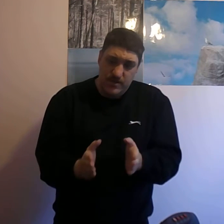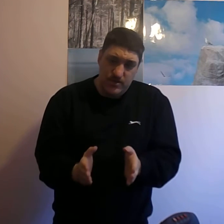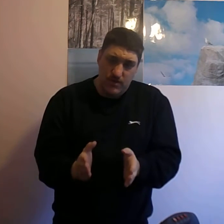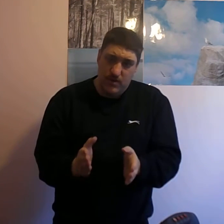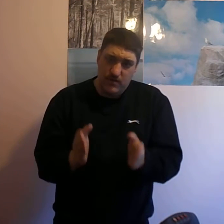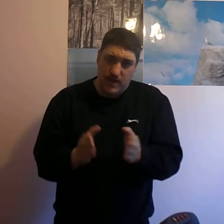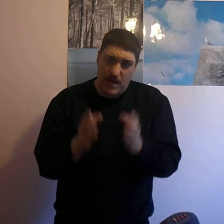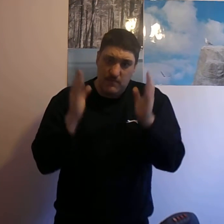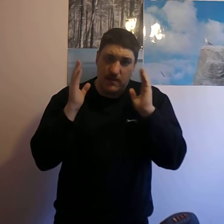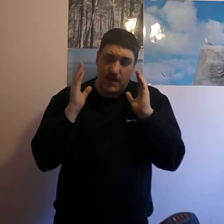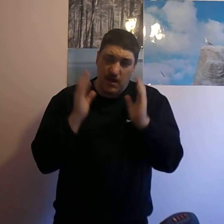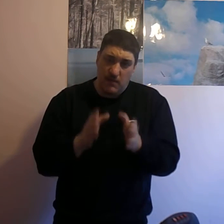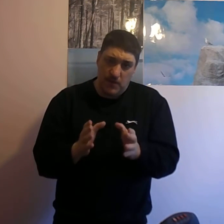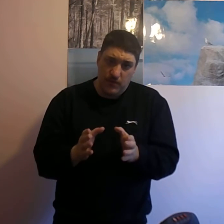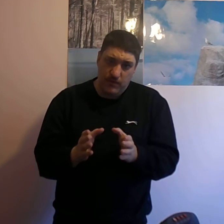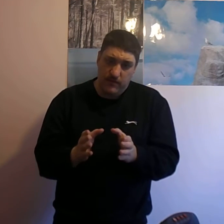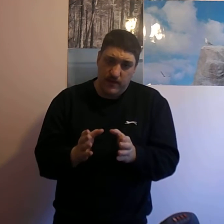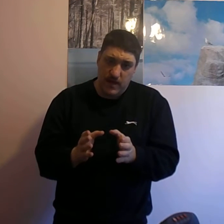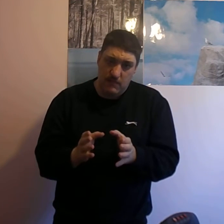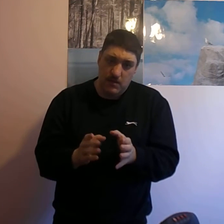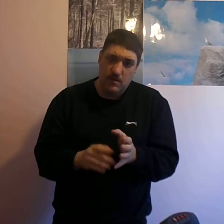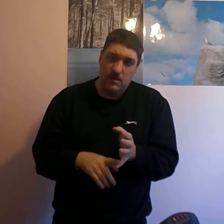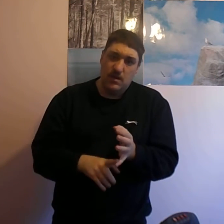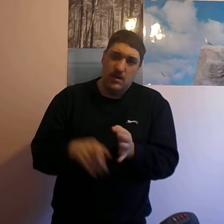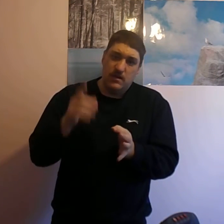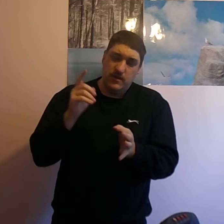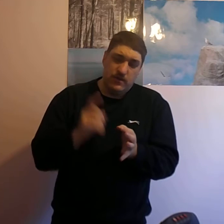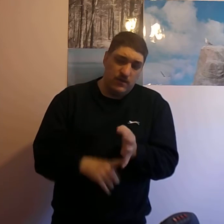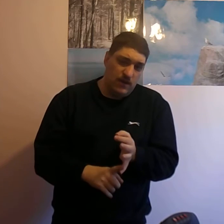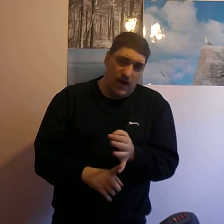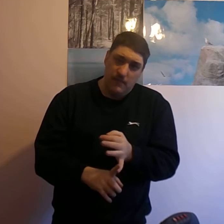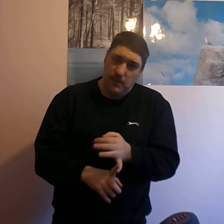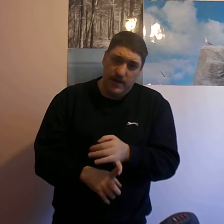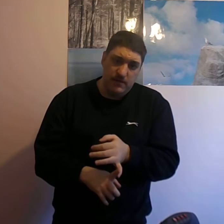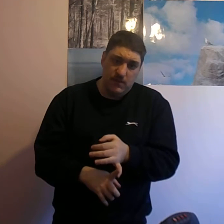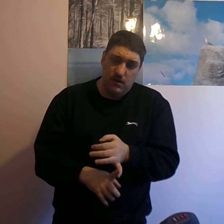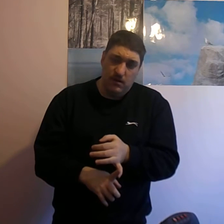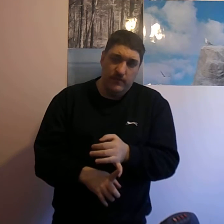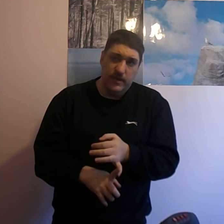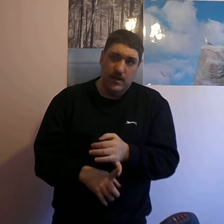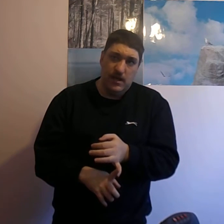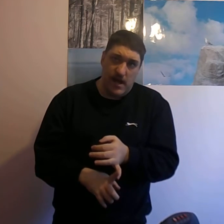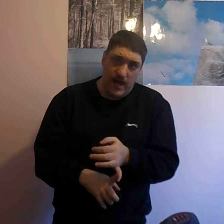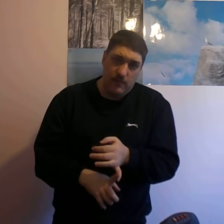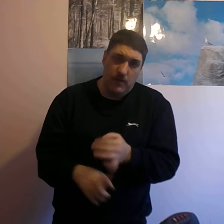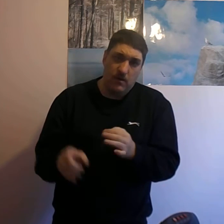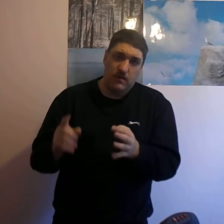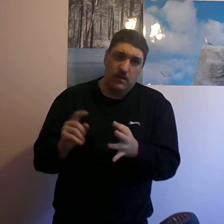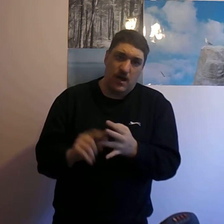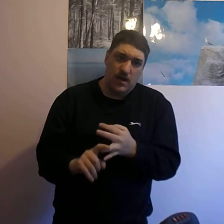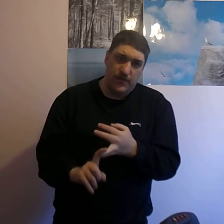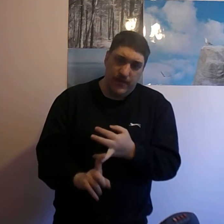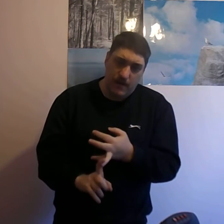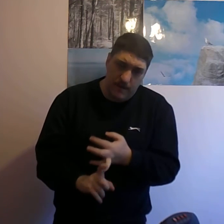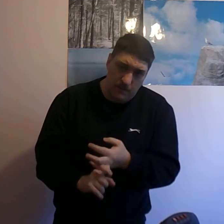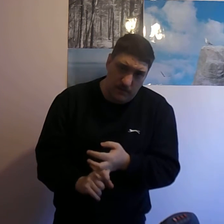enjoy those games, they are both on Steam. I played them on the Xbox. I think they were on